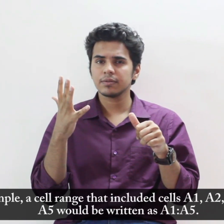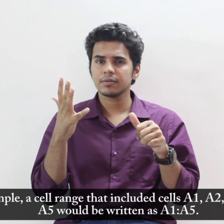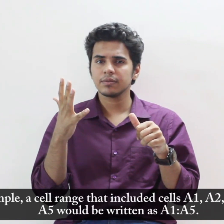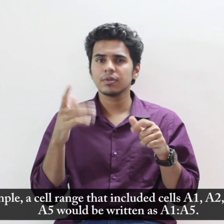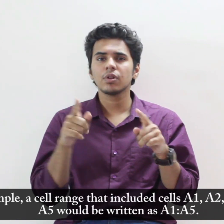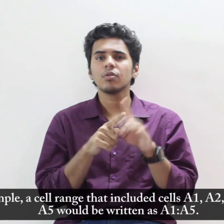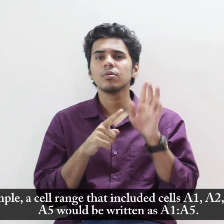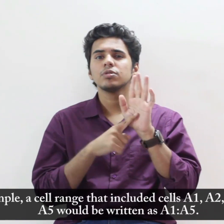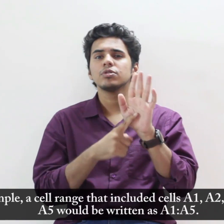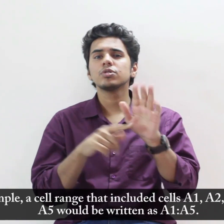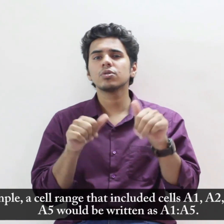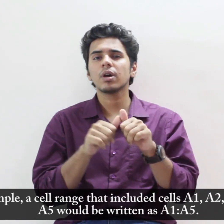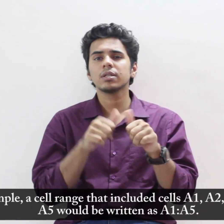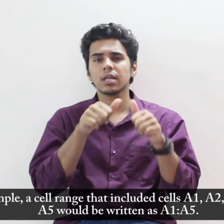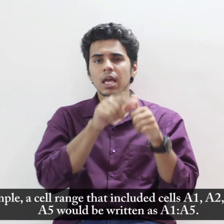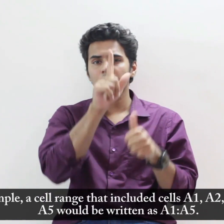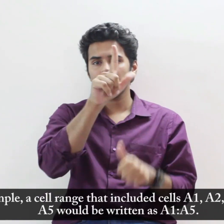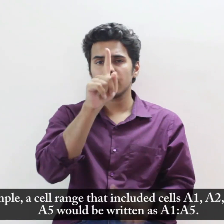as A1 colon A5.